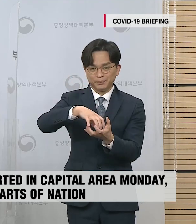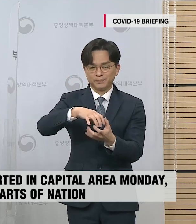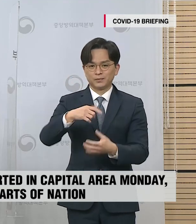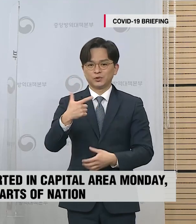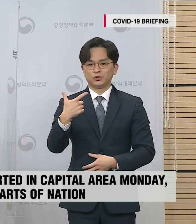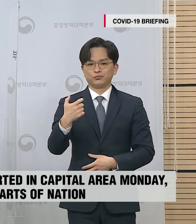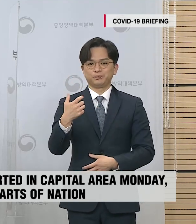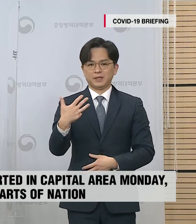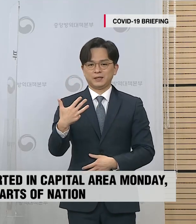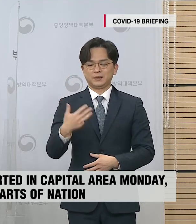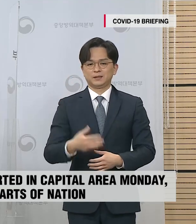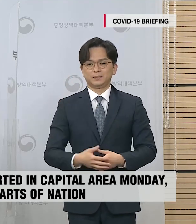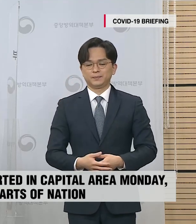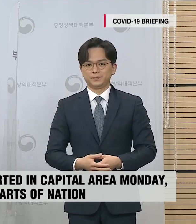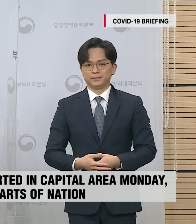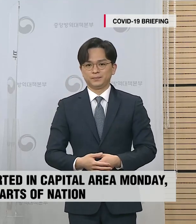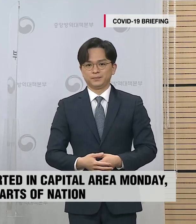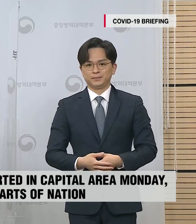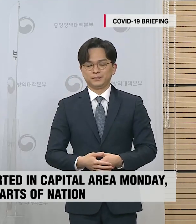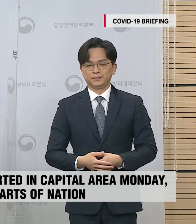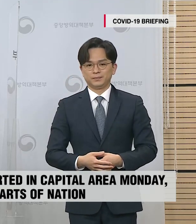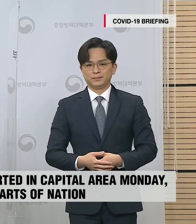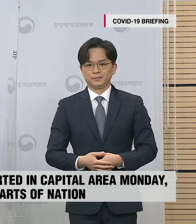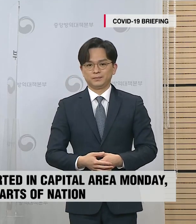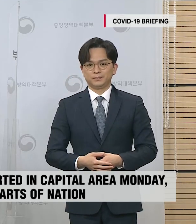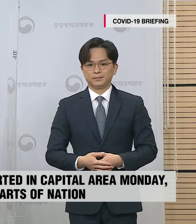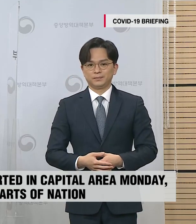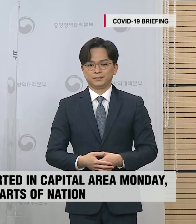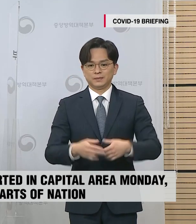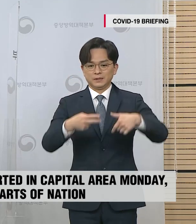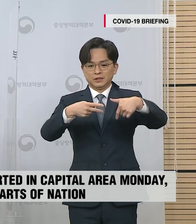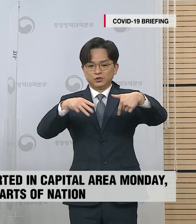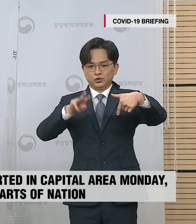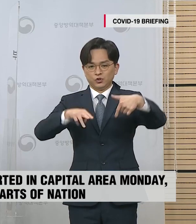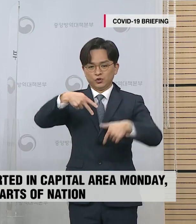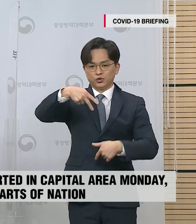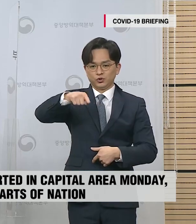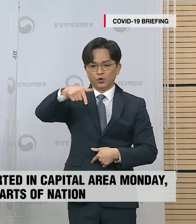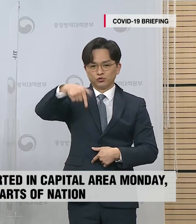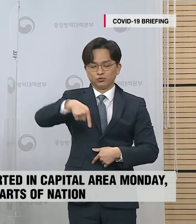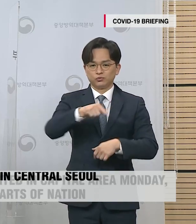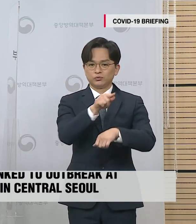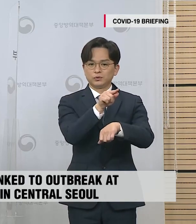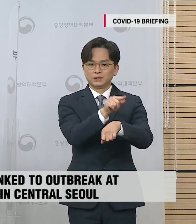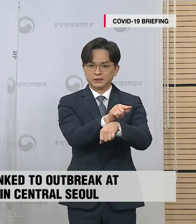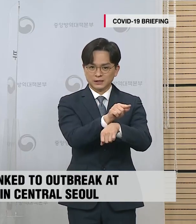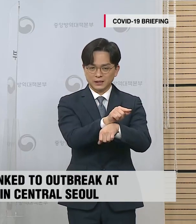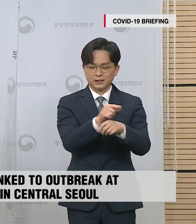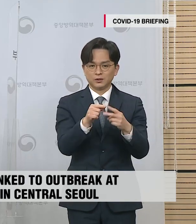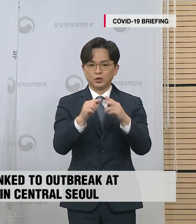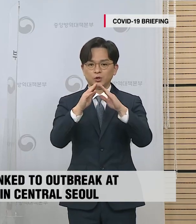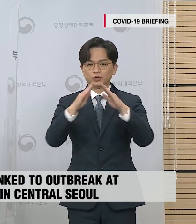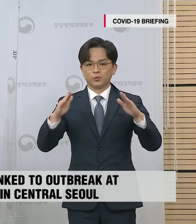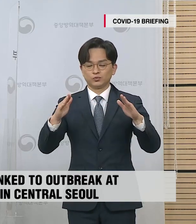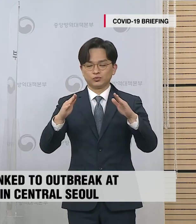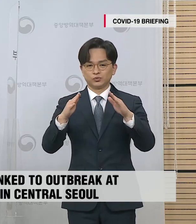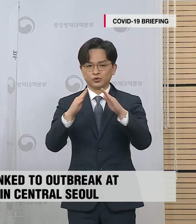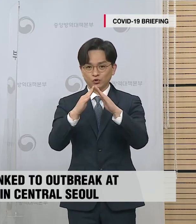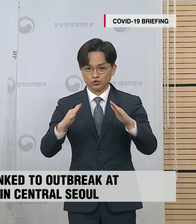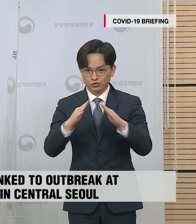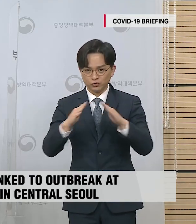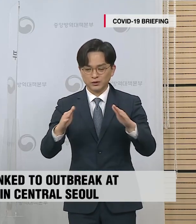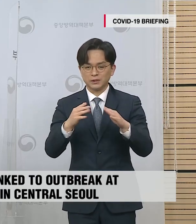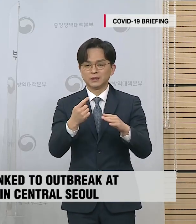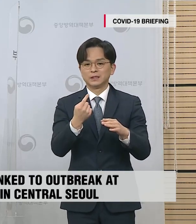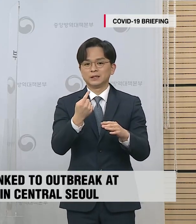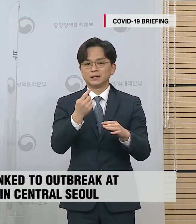additional patients, and a total of 68 have been confirmed to date. And in Incheon Seogu district, in relation to an